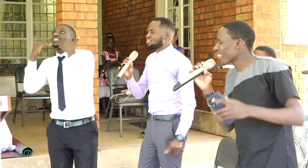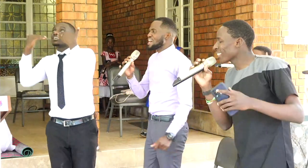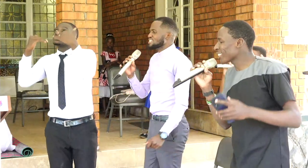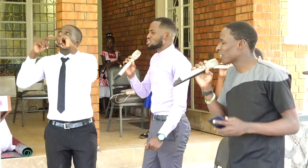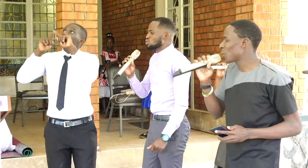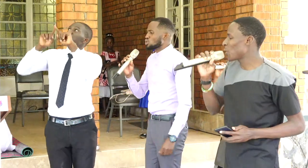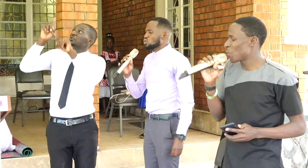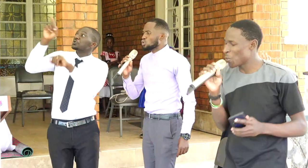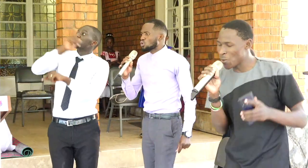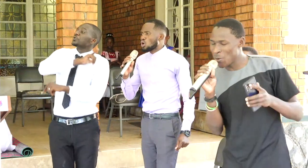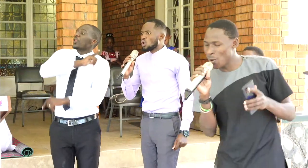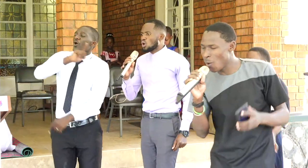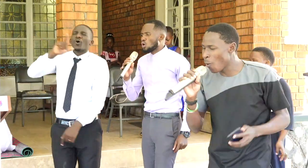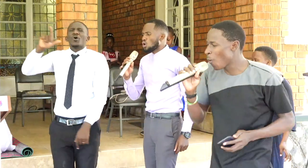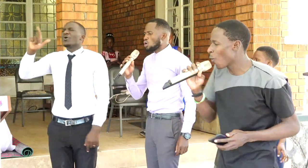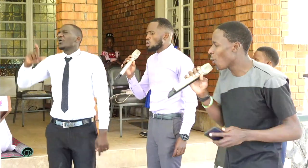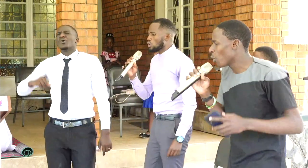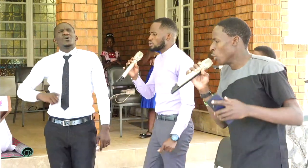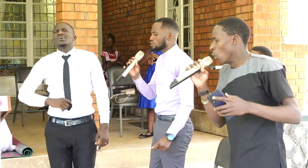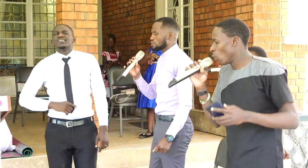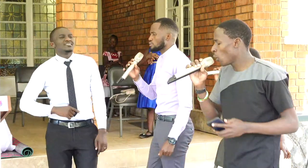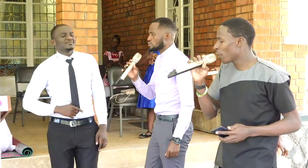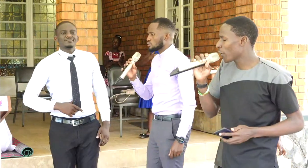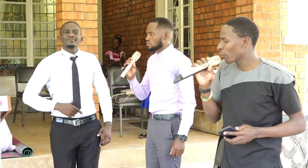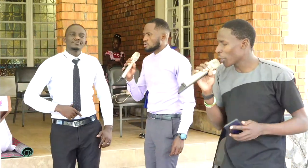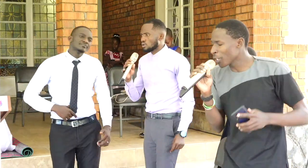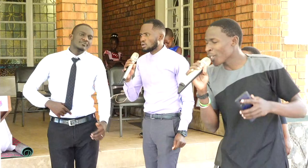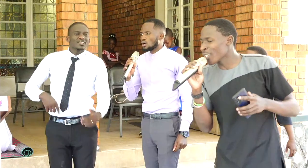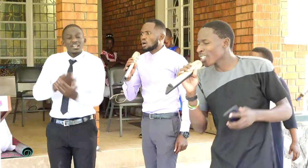Praise and thanks unto you, Lord.